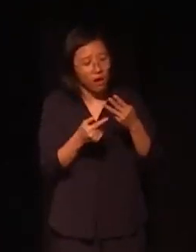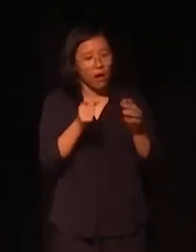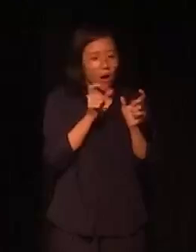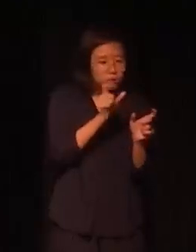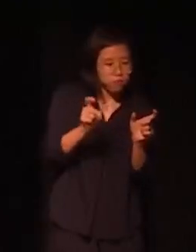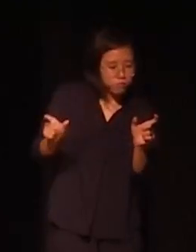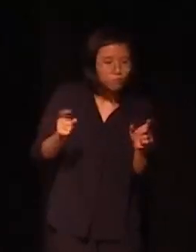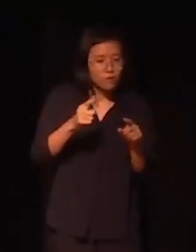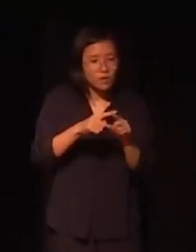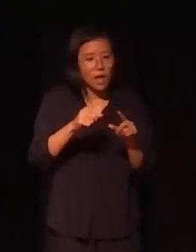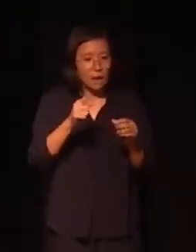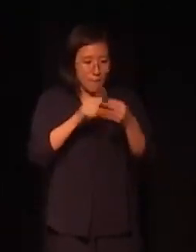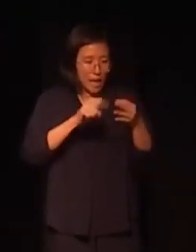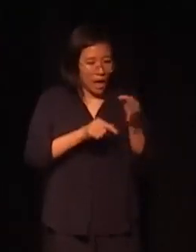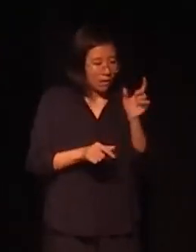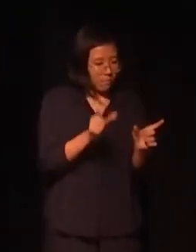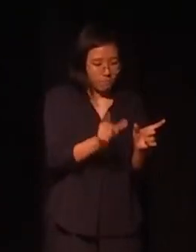the